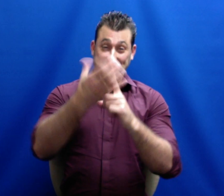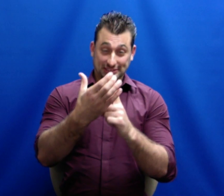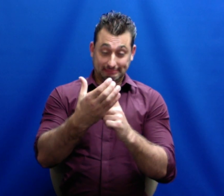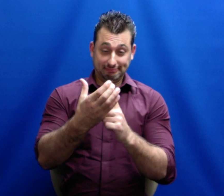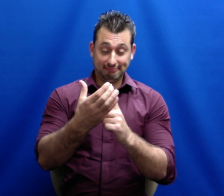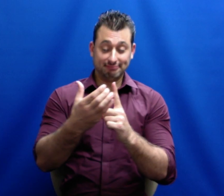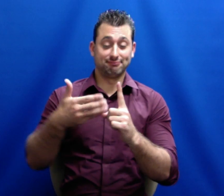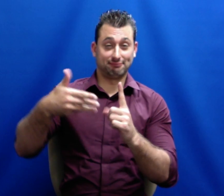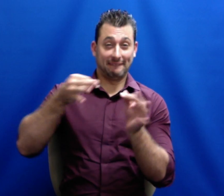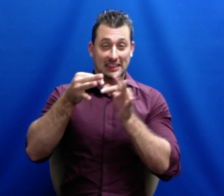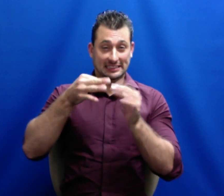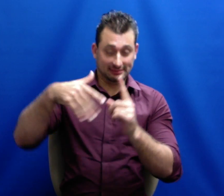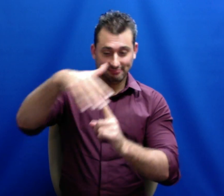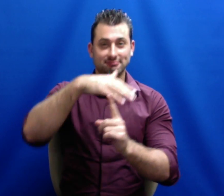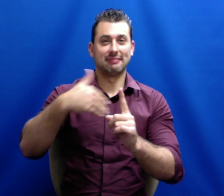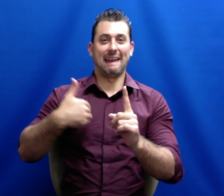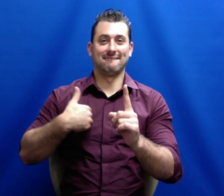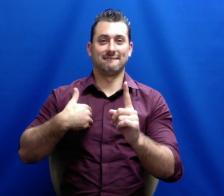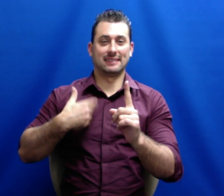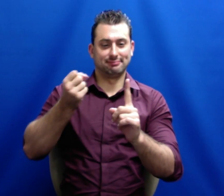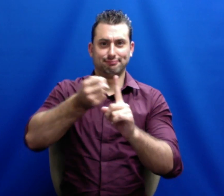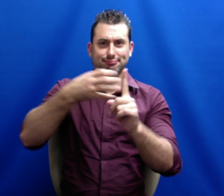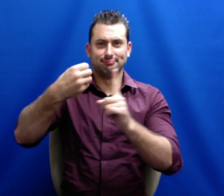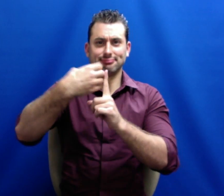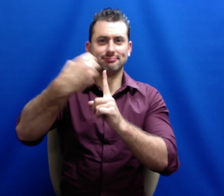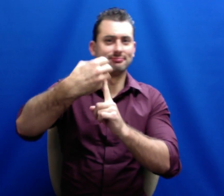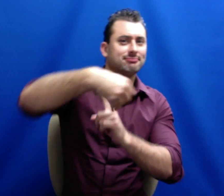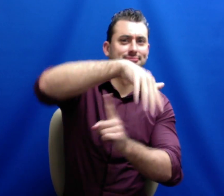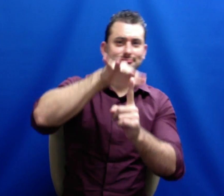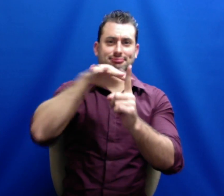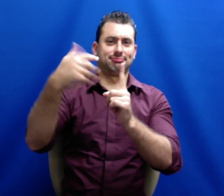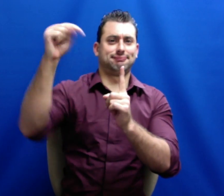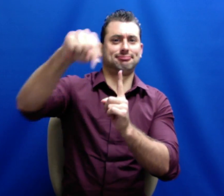The cultural definition has many, many different aspects to it.